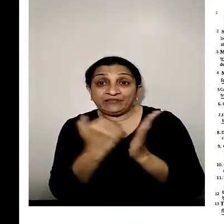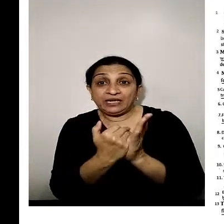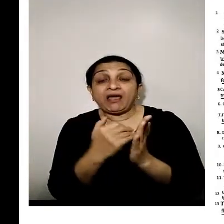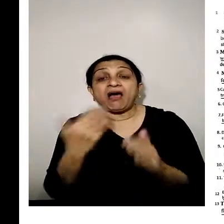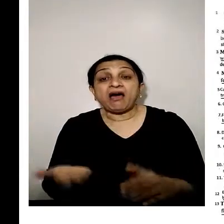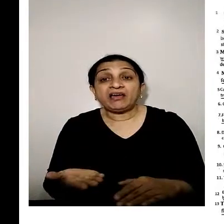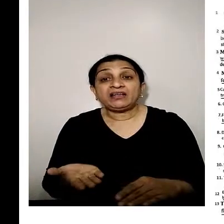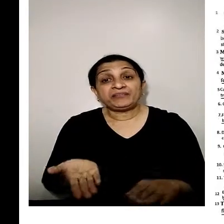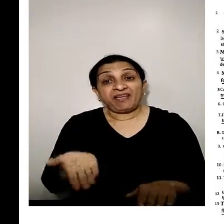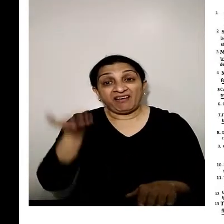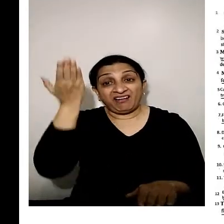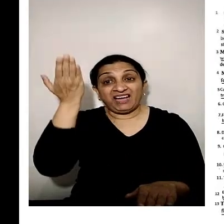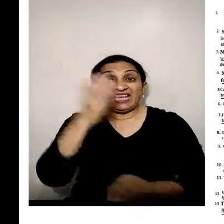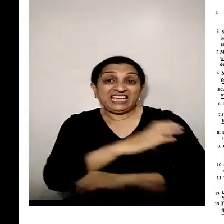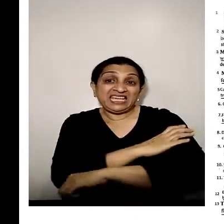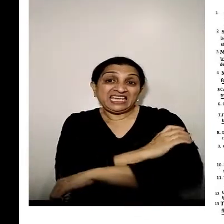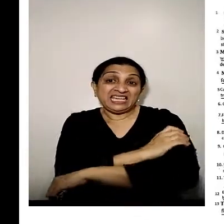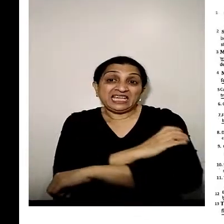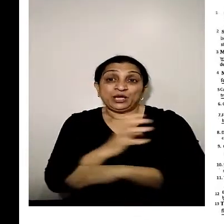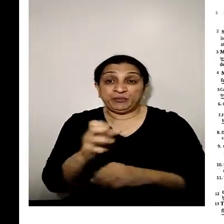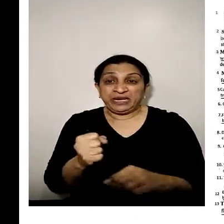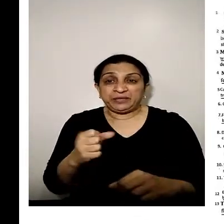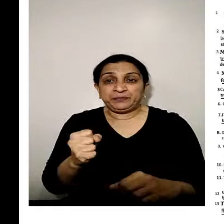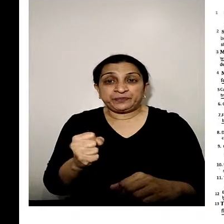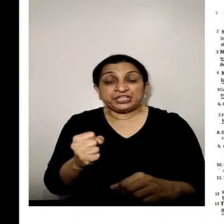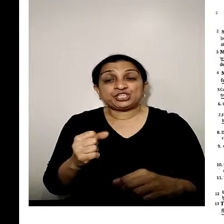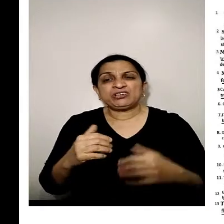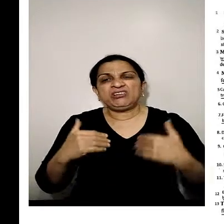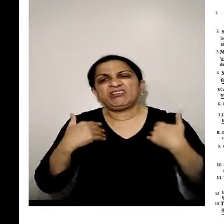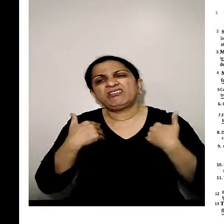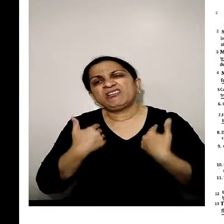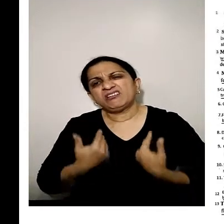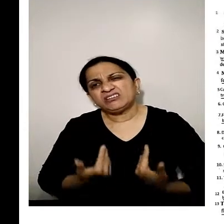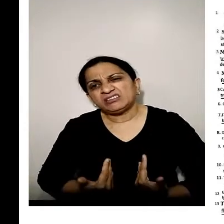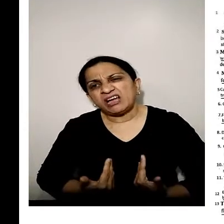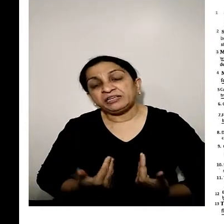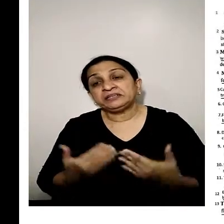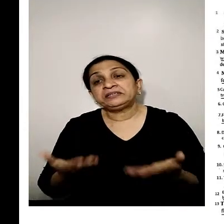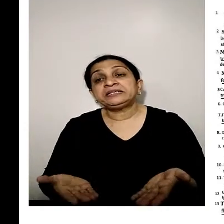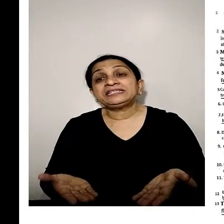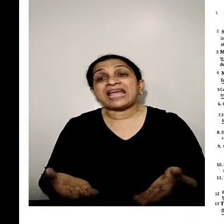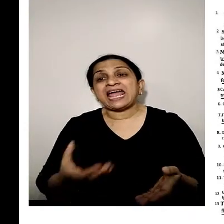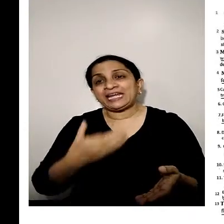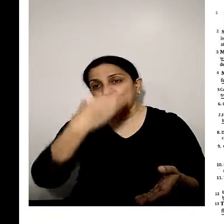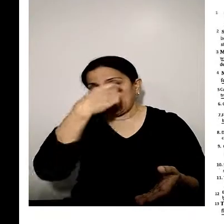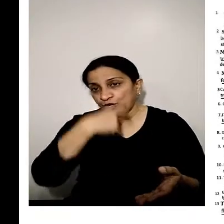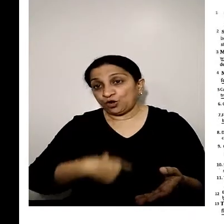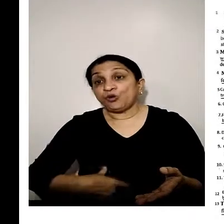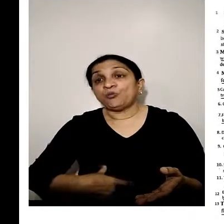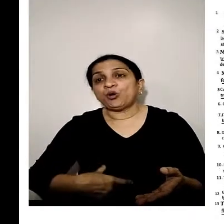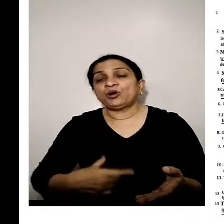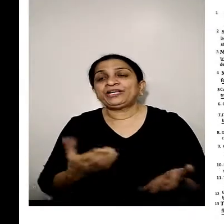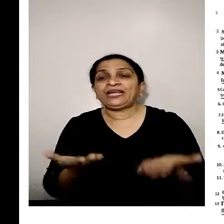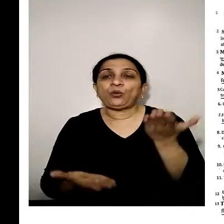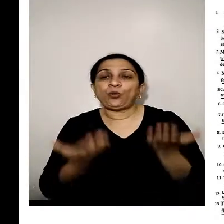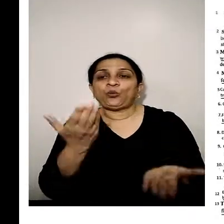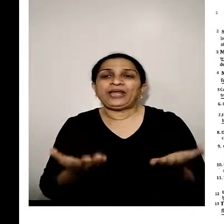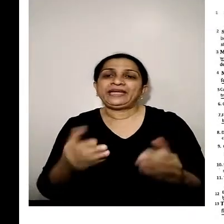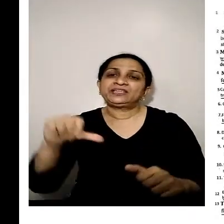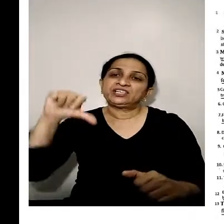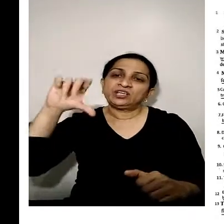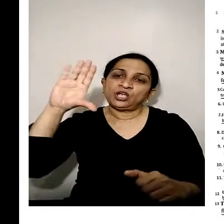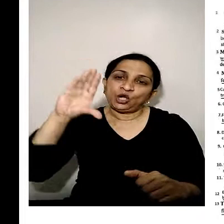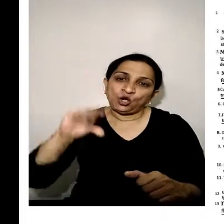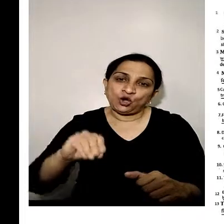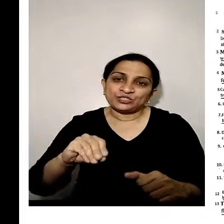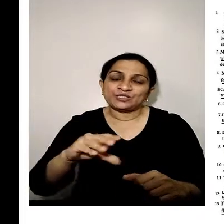thyroxine level are high blood pressure, tiredness and body